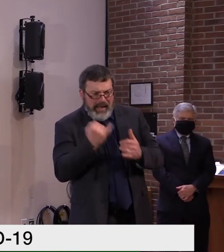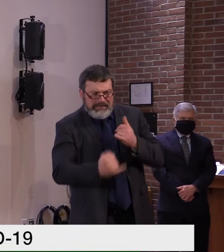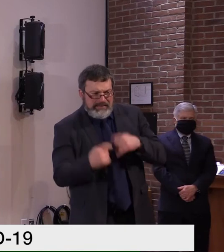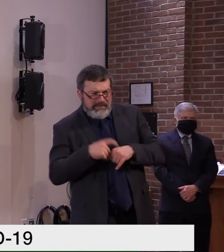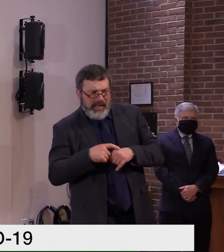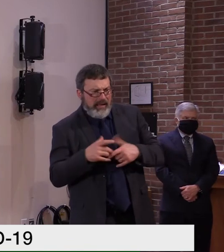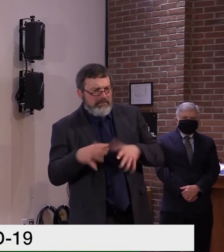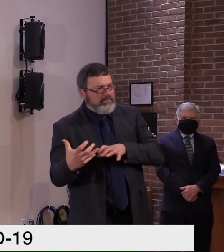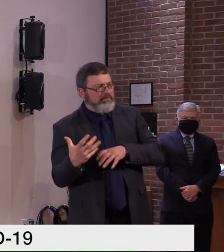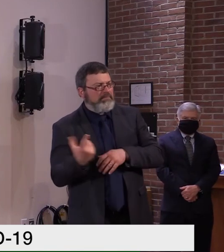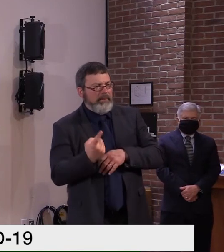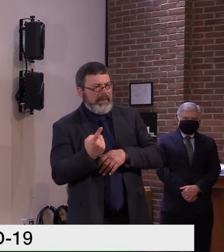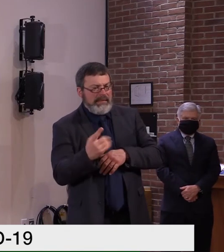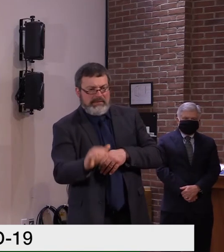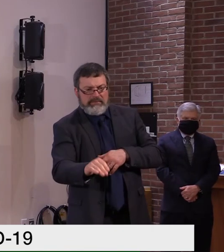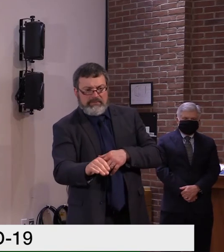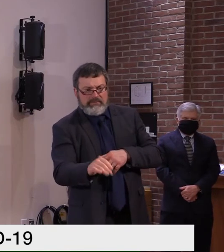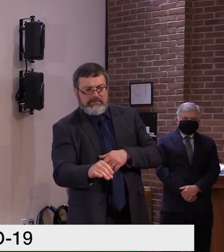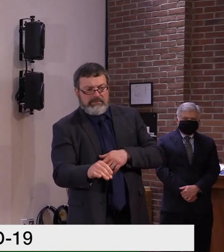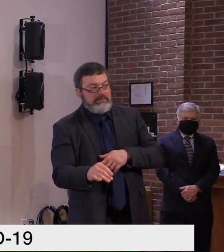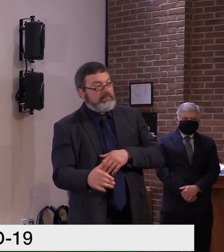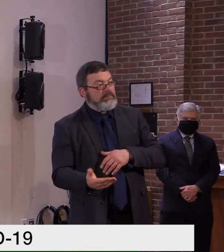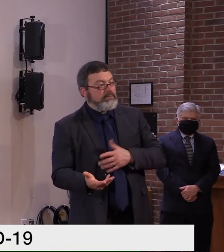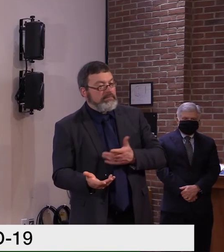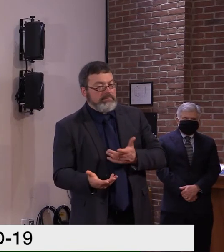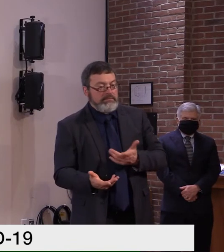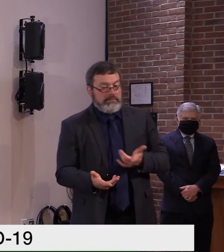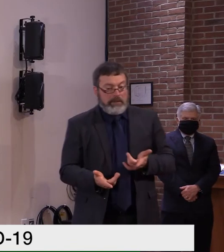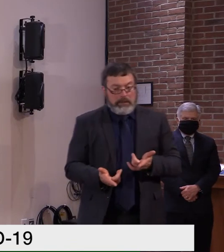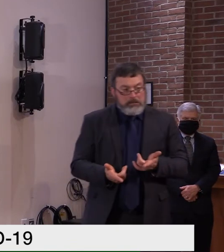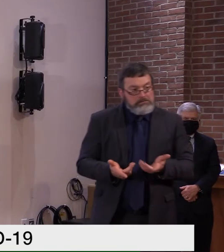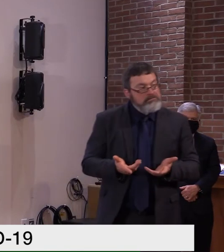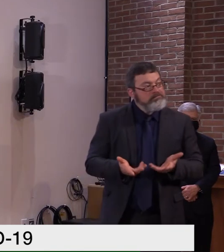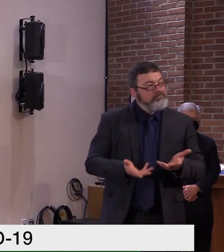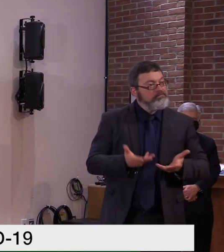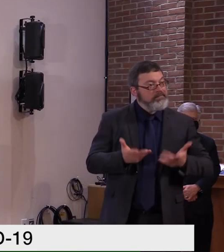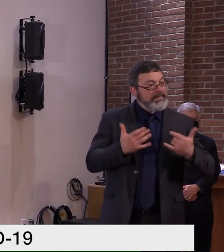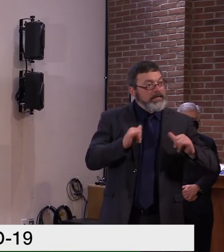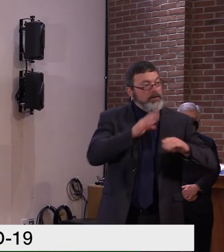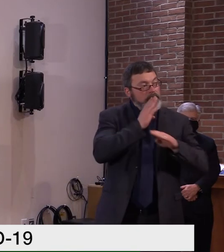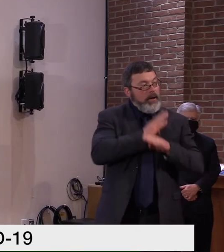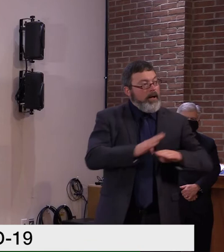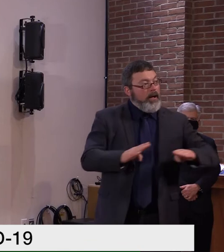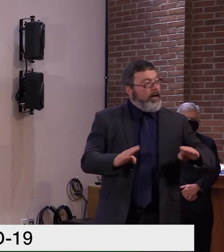end. Tom, the Vermont Standard.